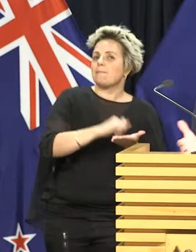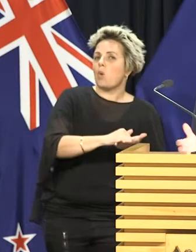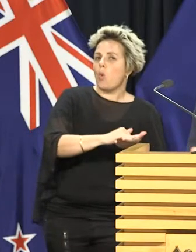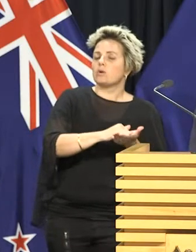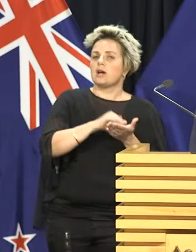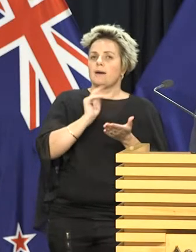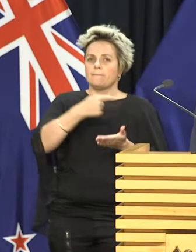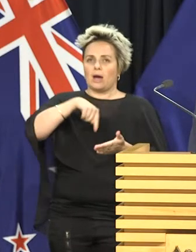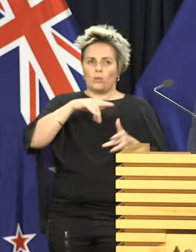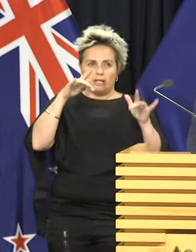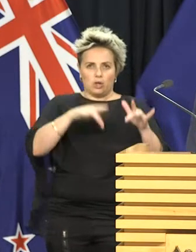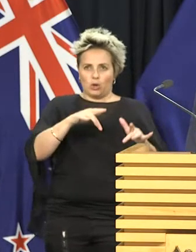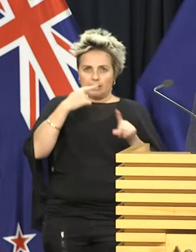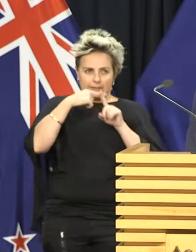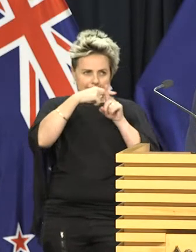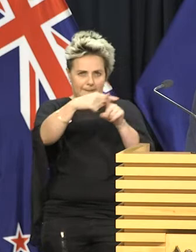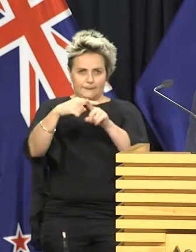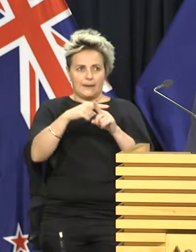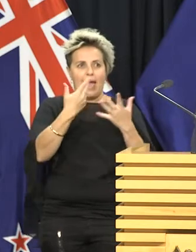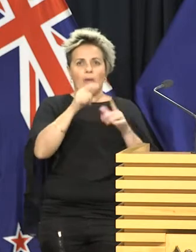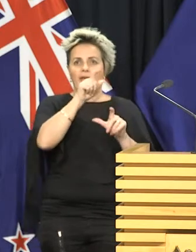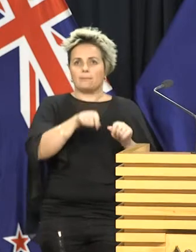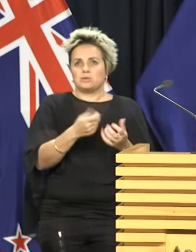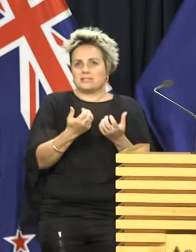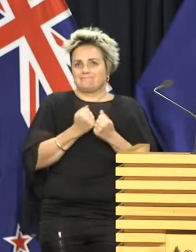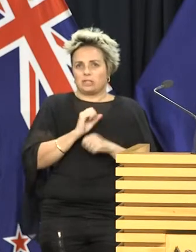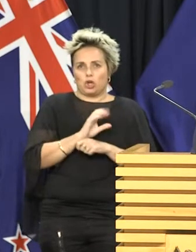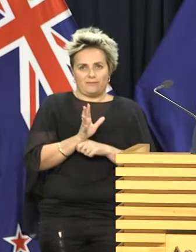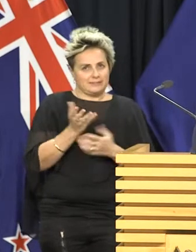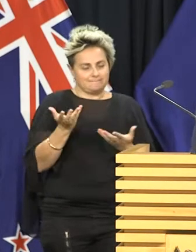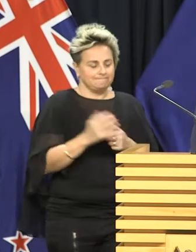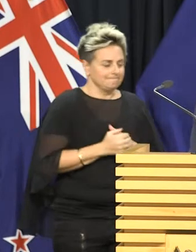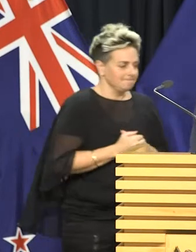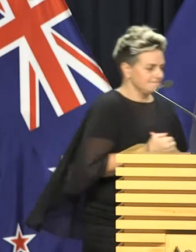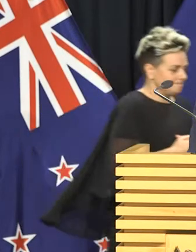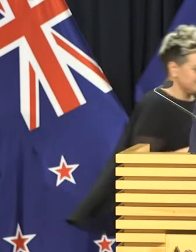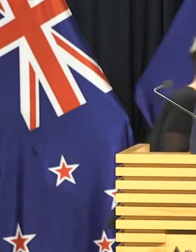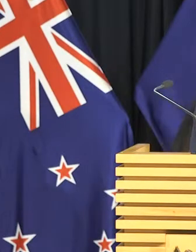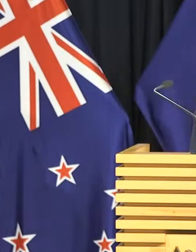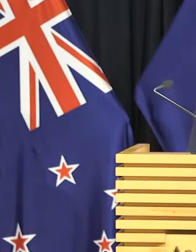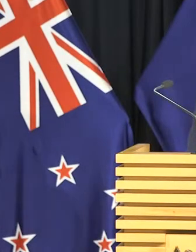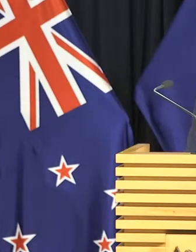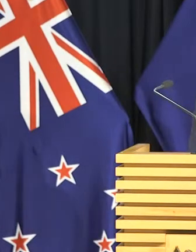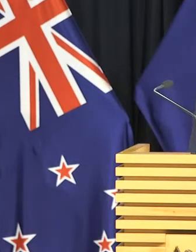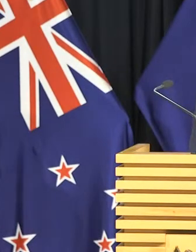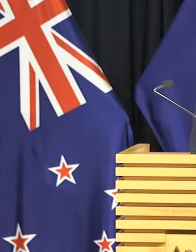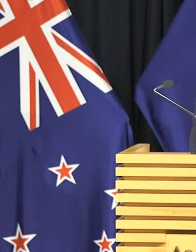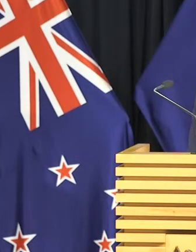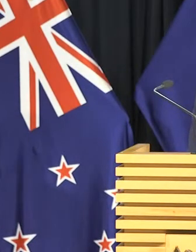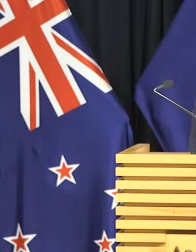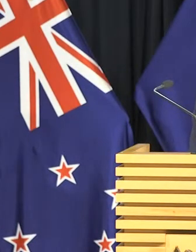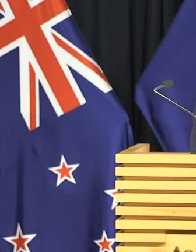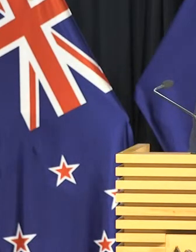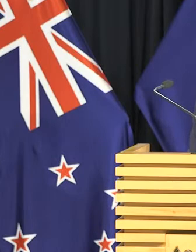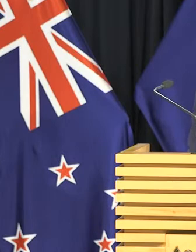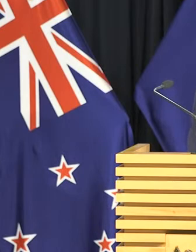identify exactly the way that person was infected. Is it that we'll just never know? It's very likely we will never know. There's a bit of